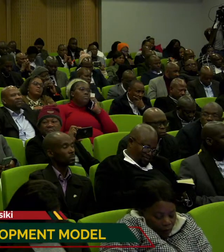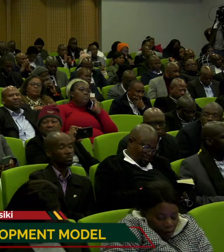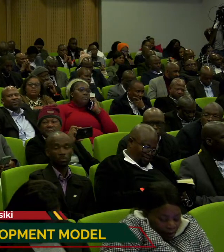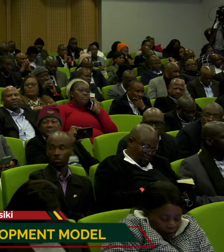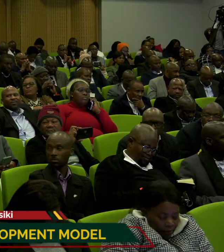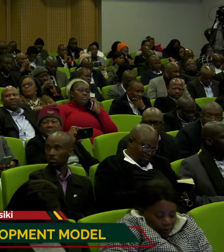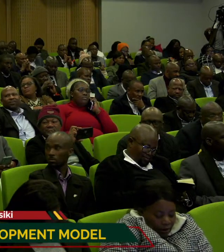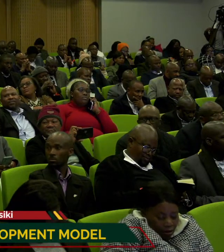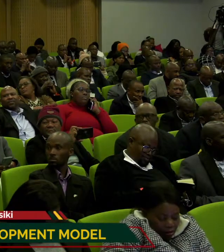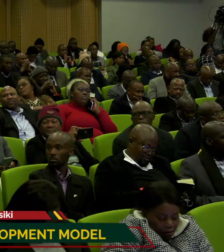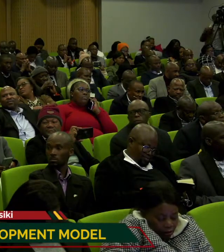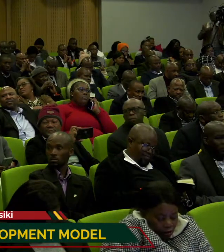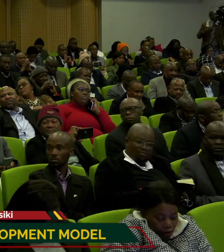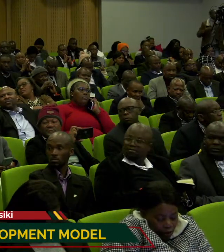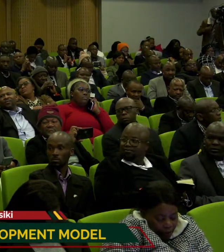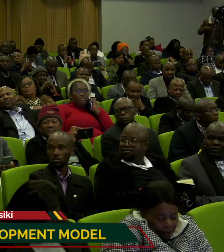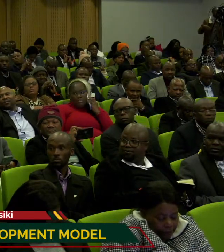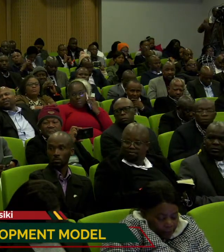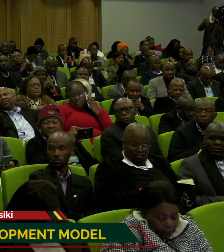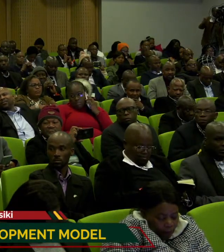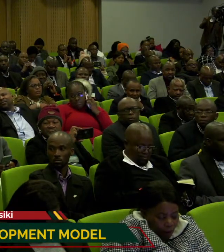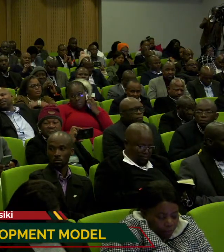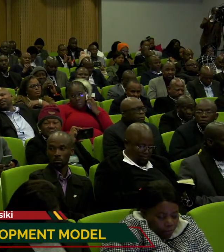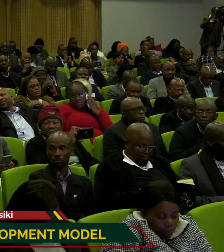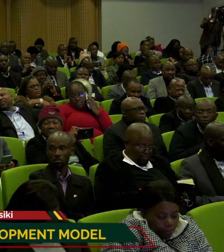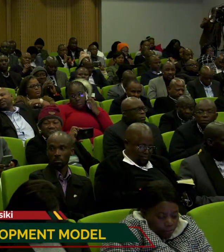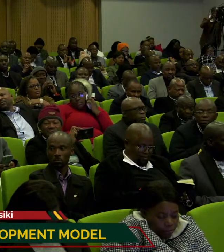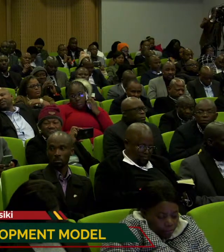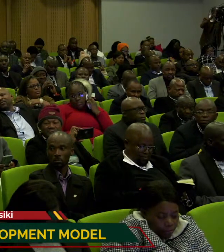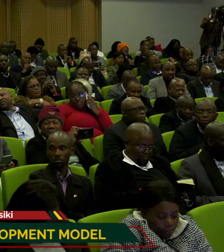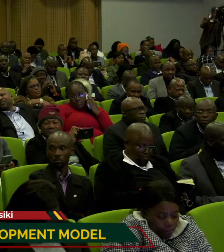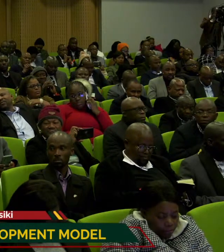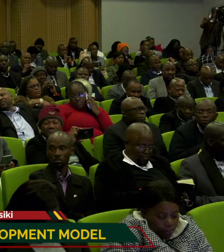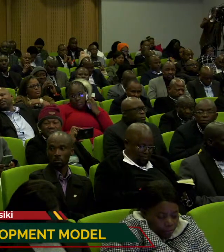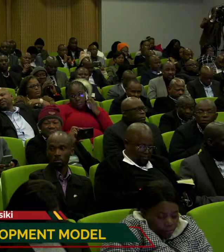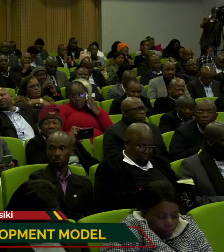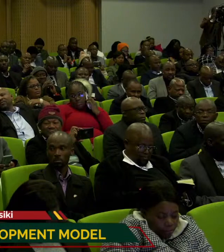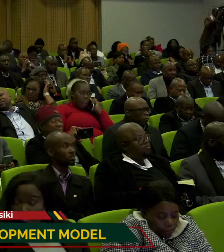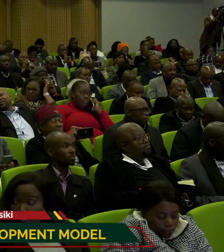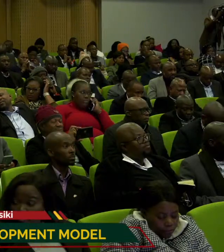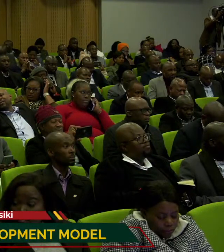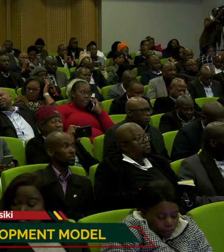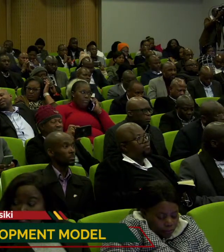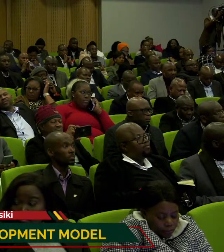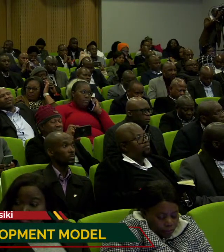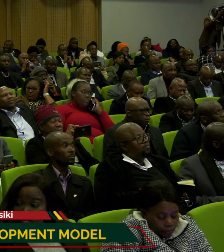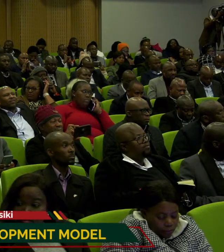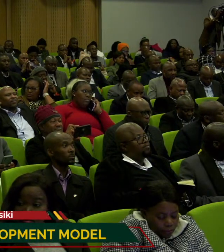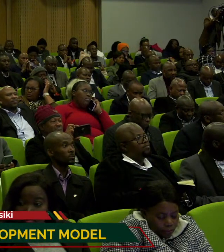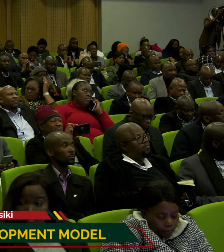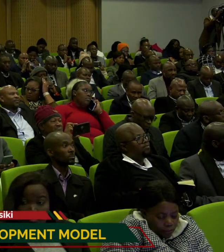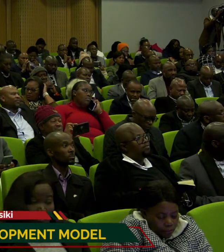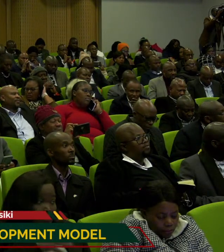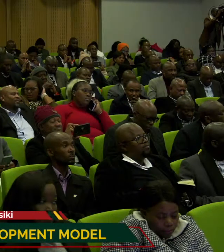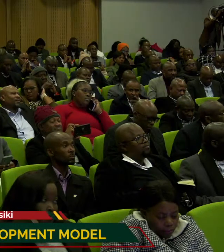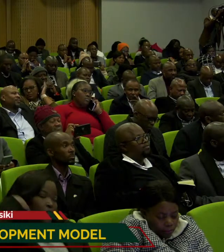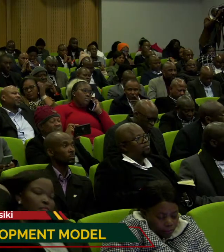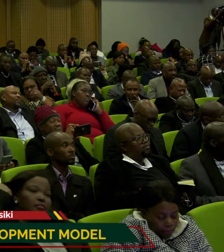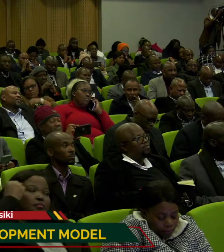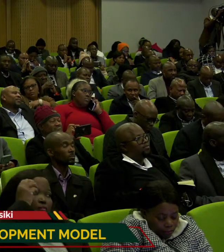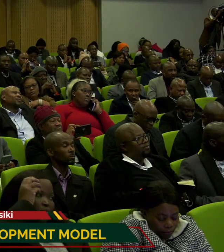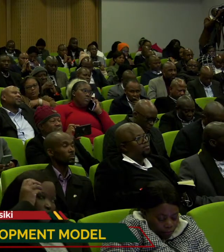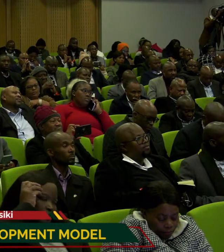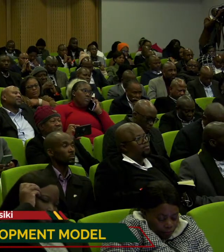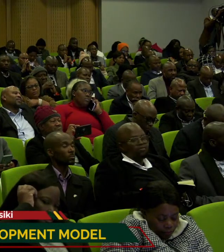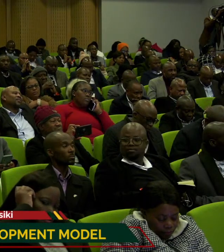unokukhona good nanka sisebenza nakahle we've got a partnership and he